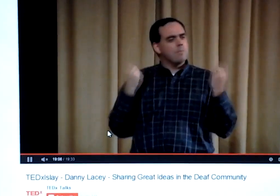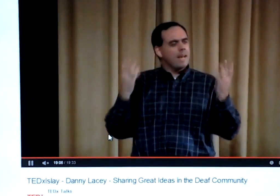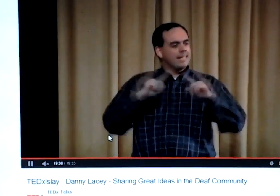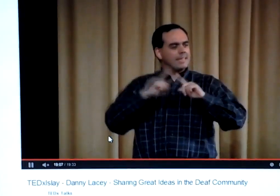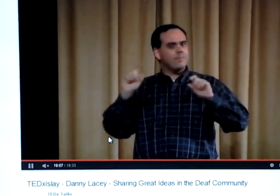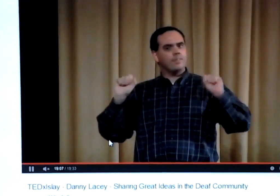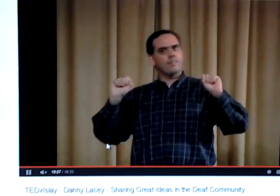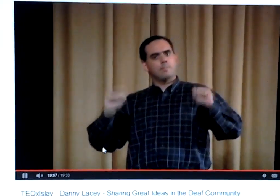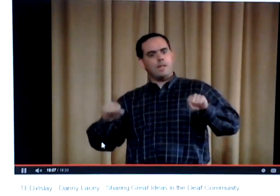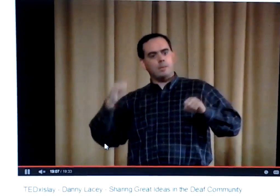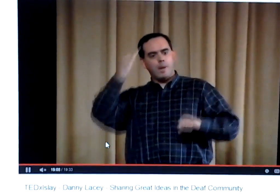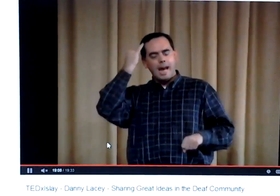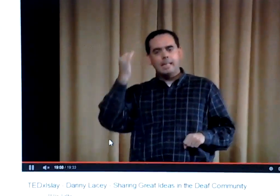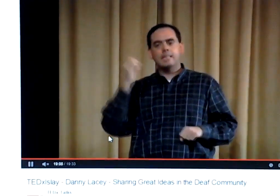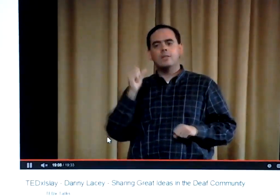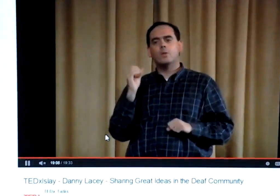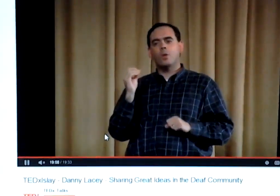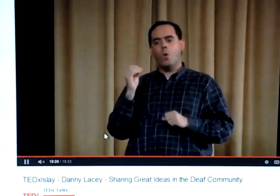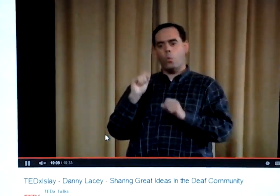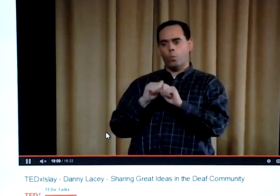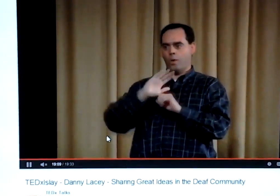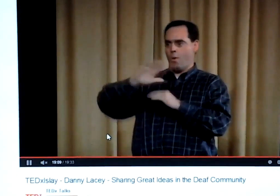And there's a new kind of learning style.